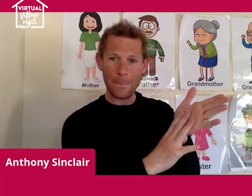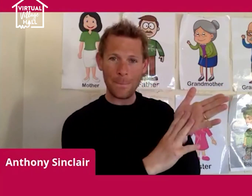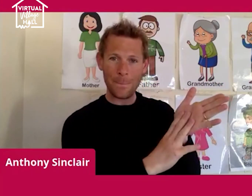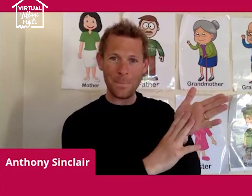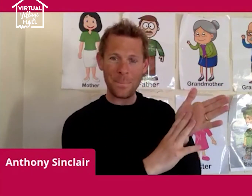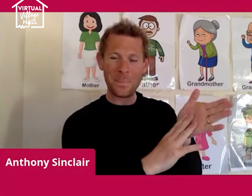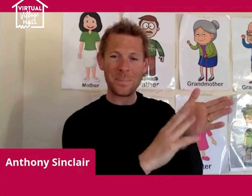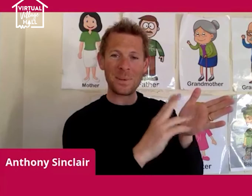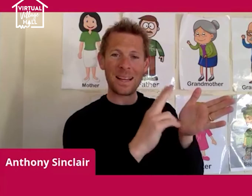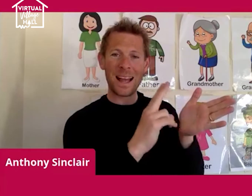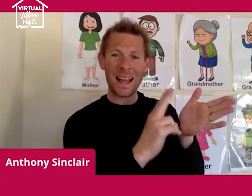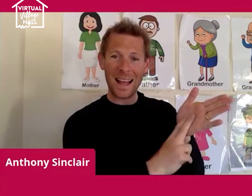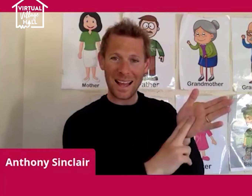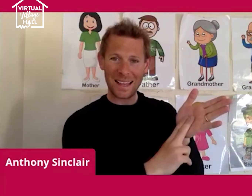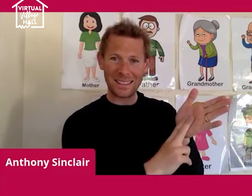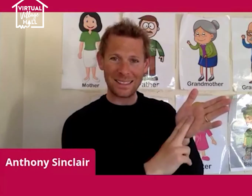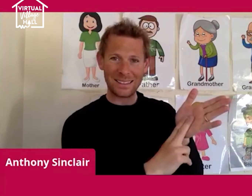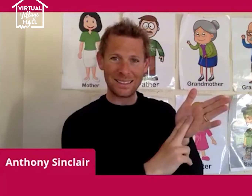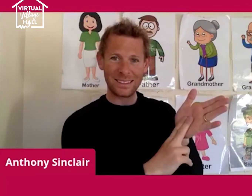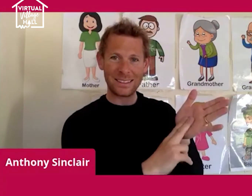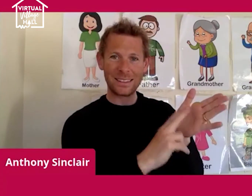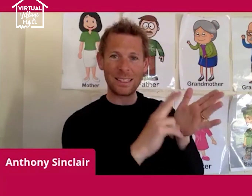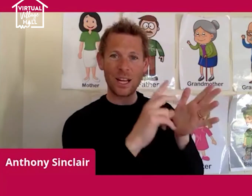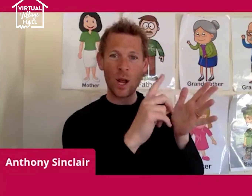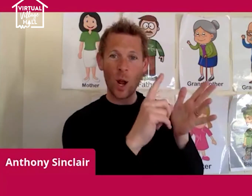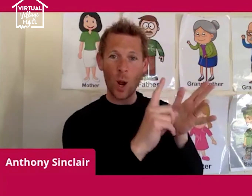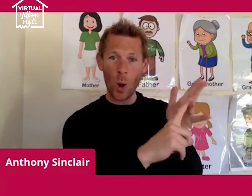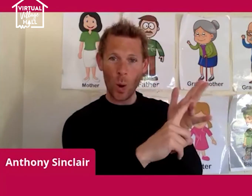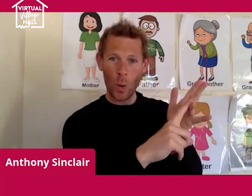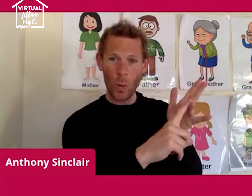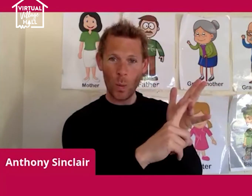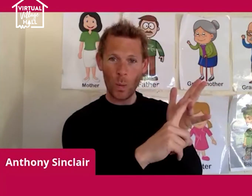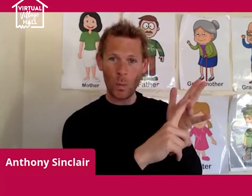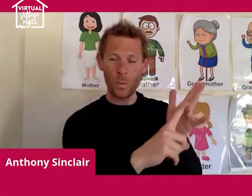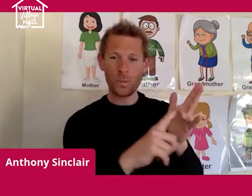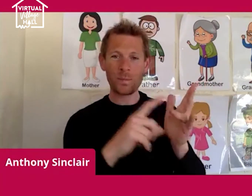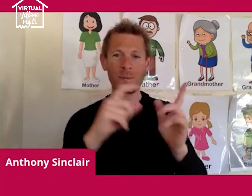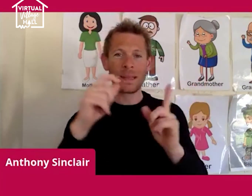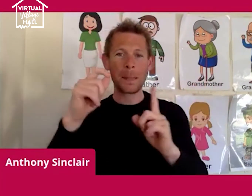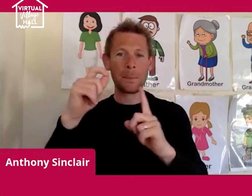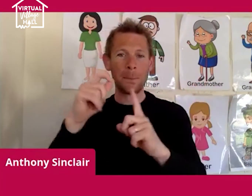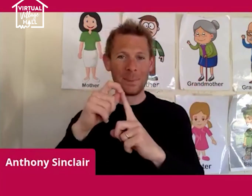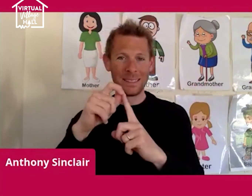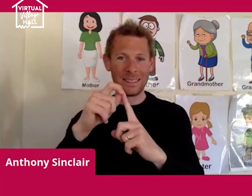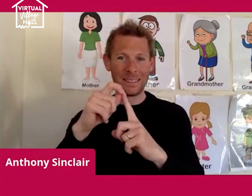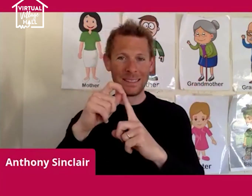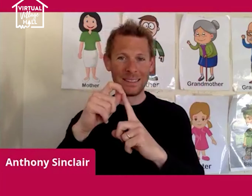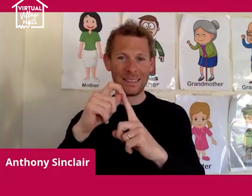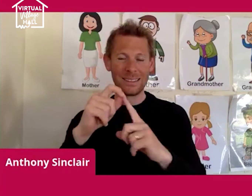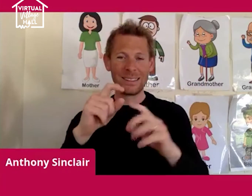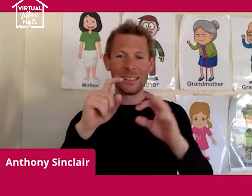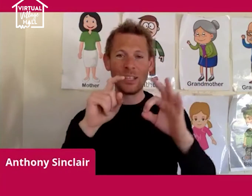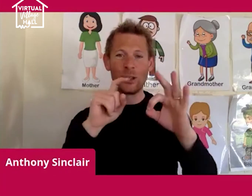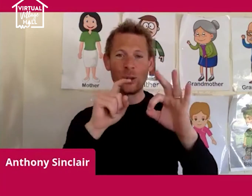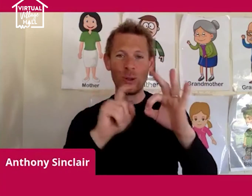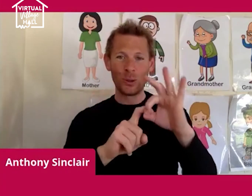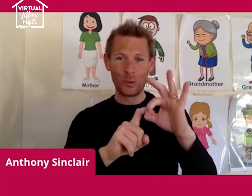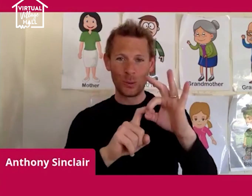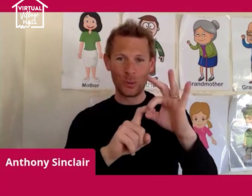M, N, O, P,